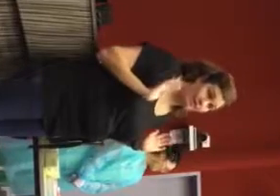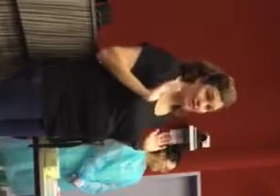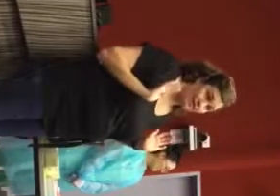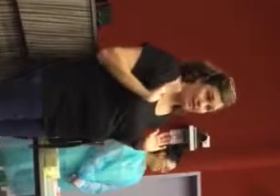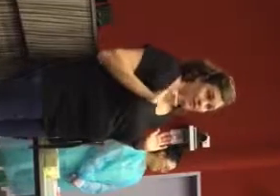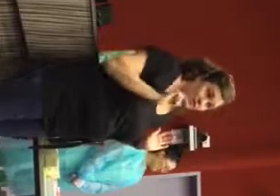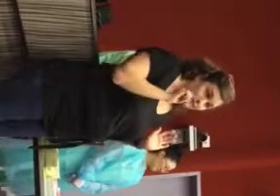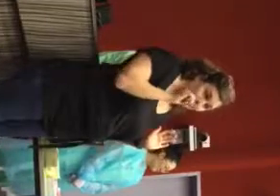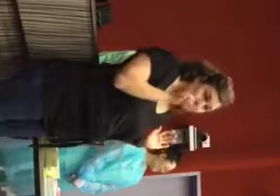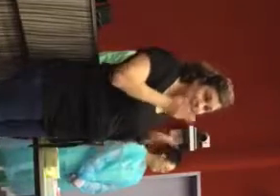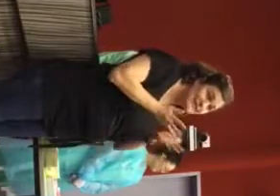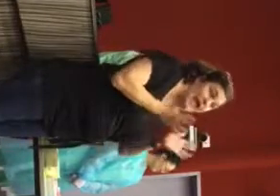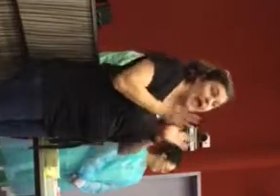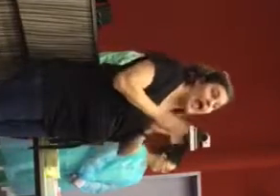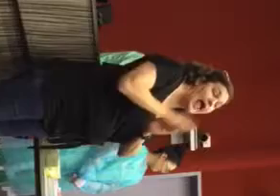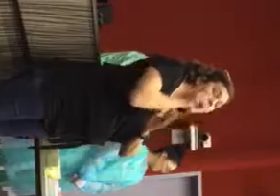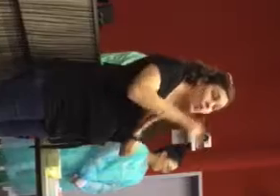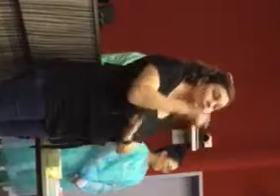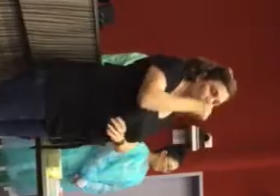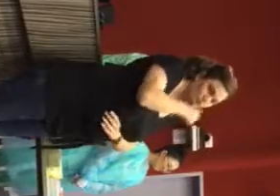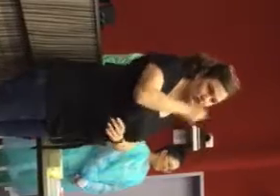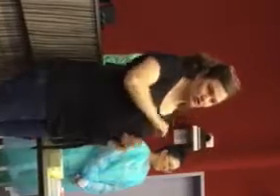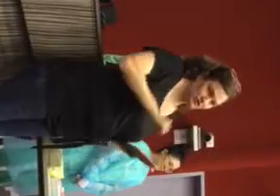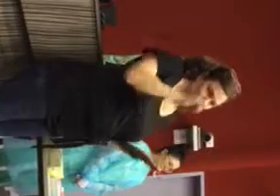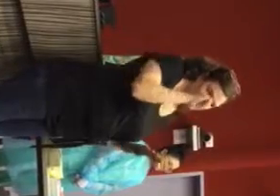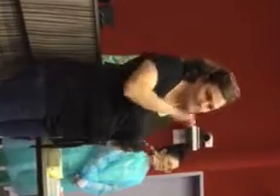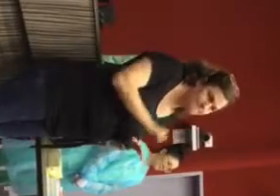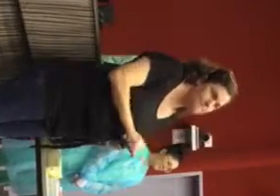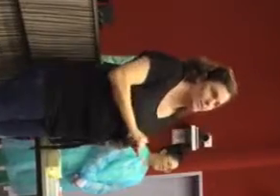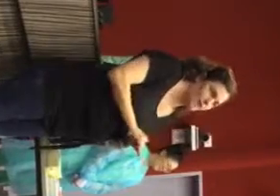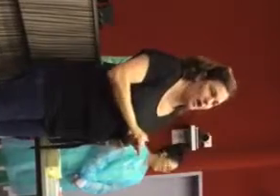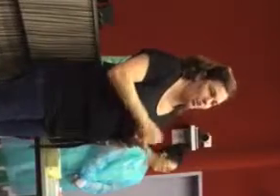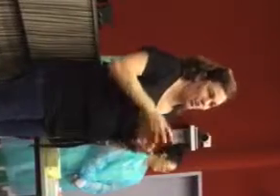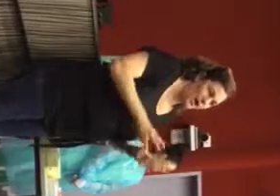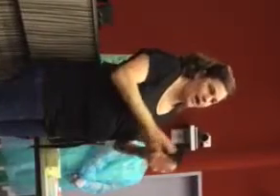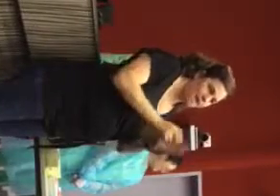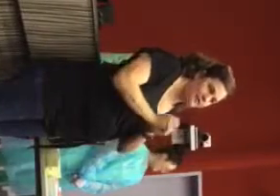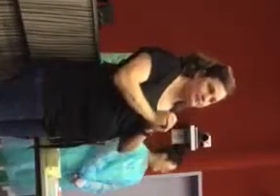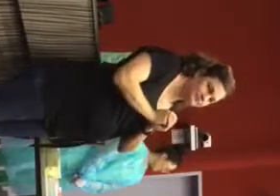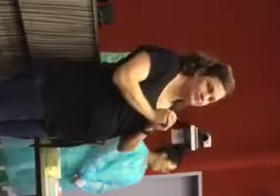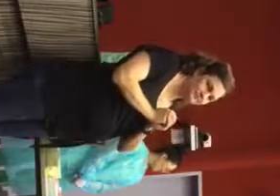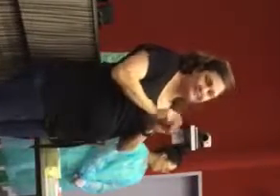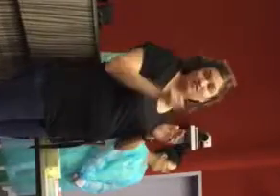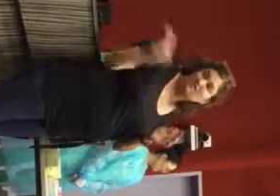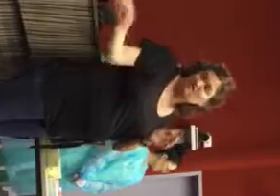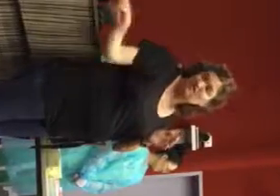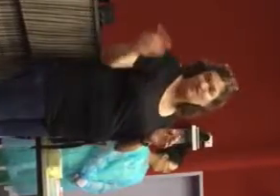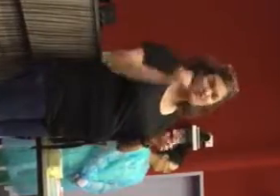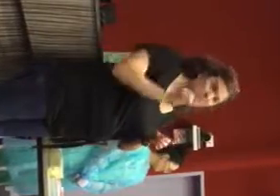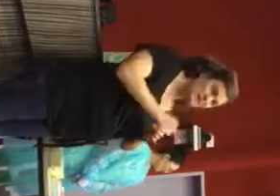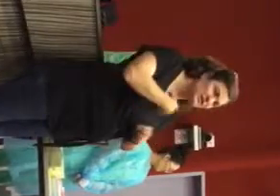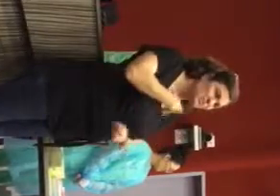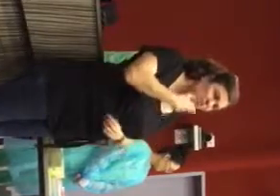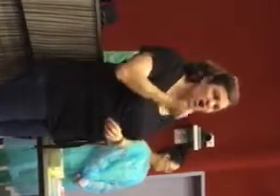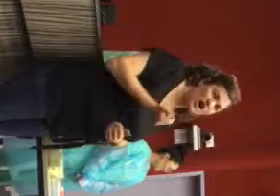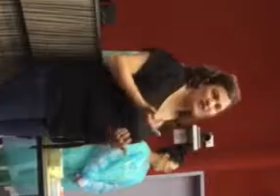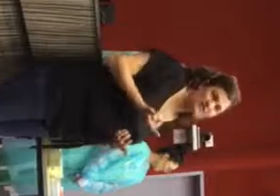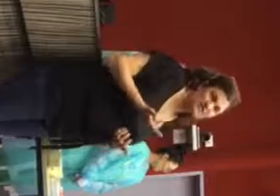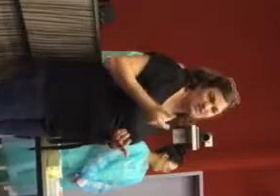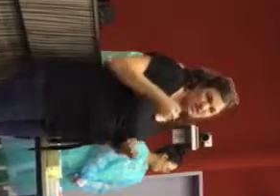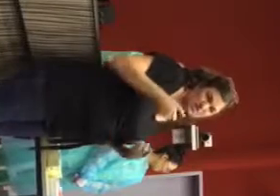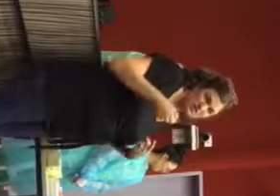removing the debris that's there that is the most important thing. What toothpaste does, it makes it more pleasant to clean your teeth,